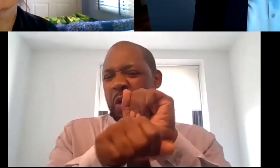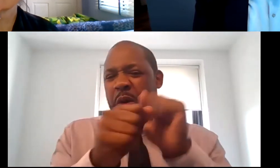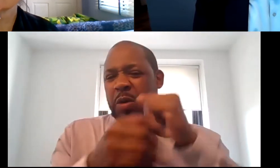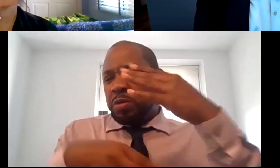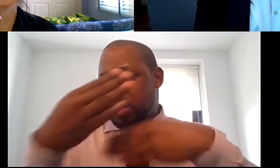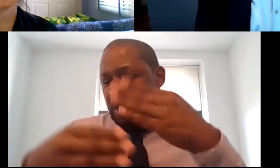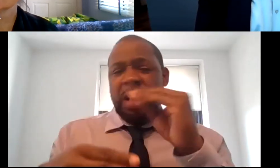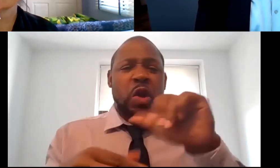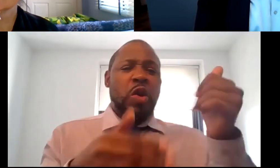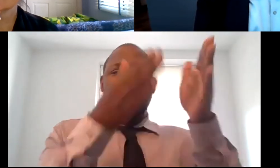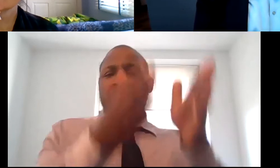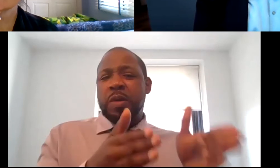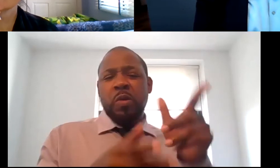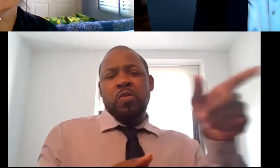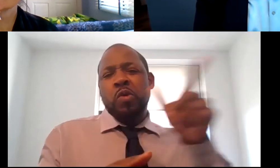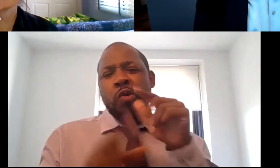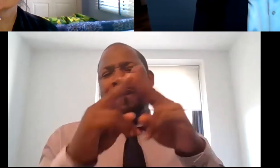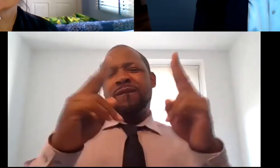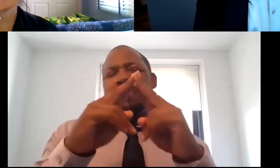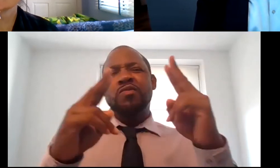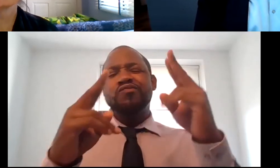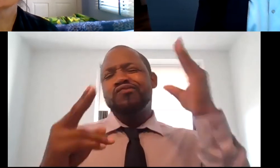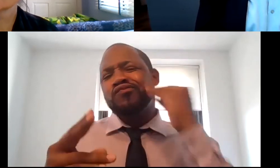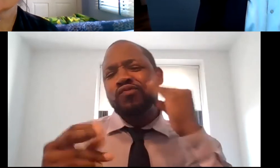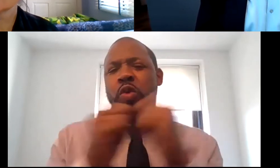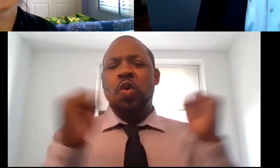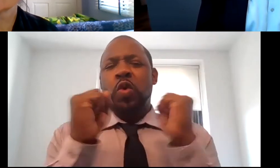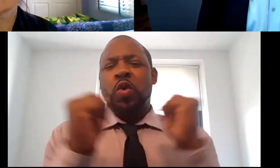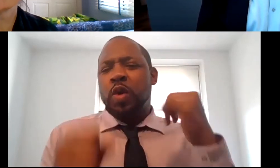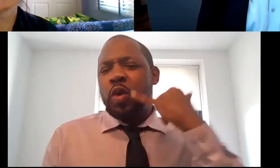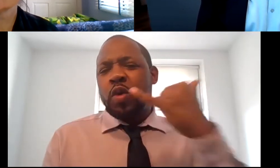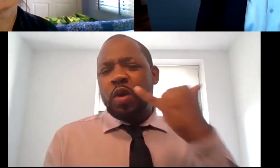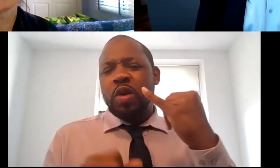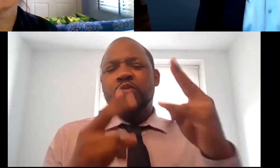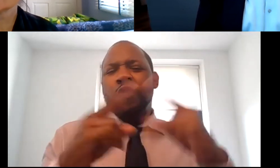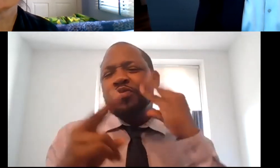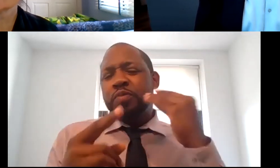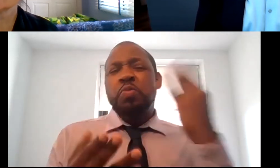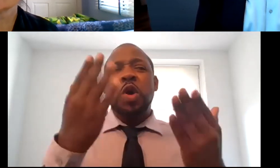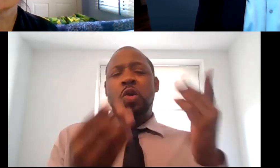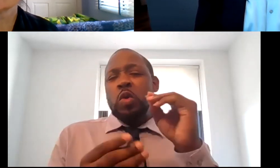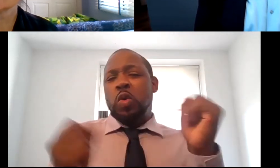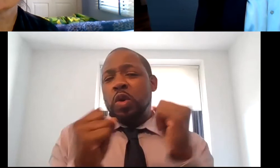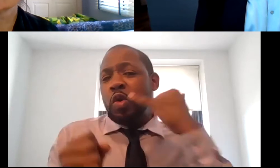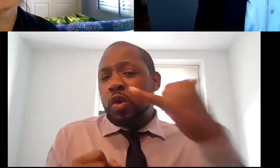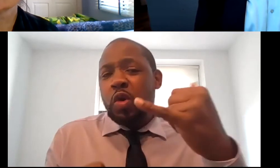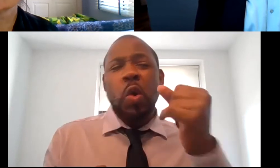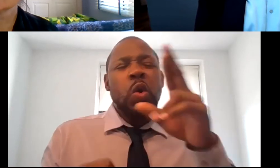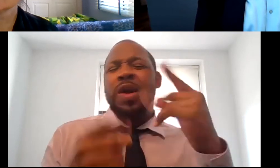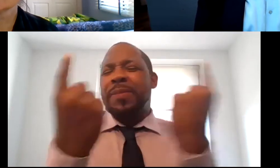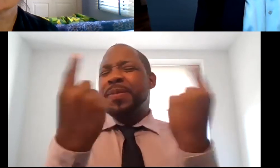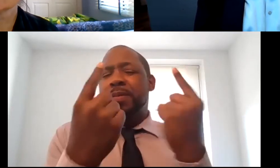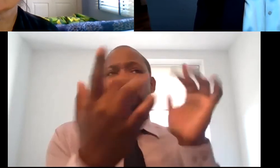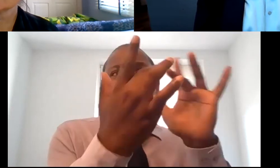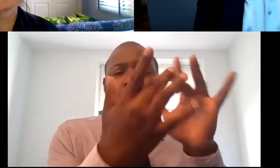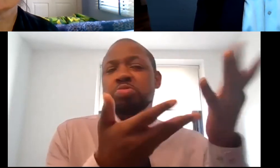person. So I could work with Bethany on how to find out what's the best way to get to the HR department. You know, I don't want to do a